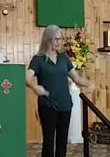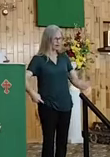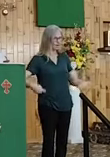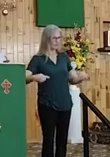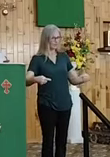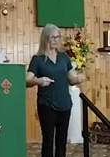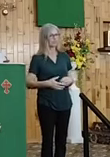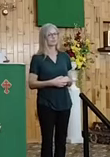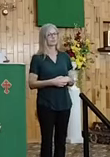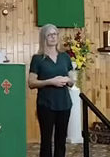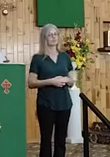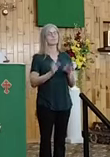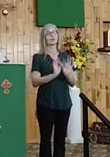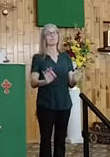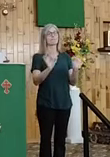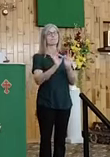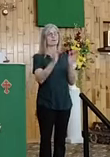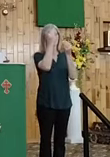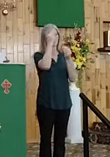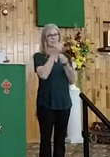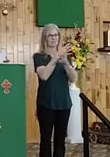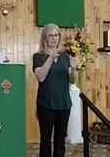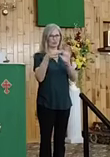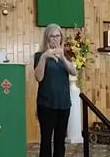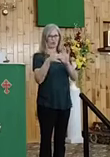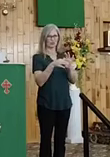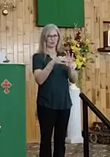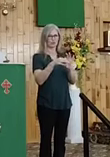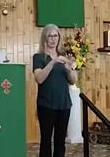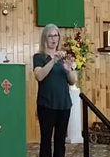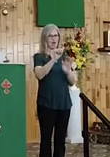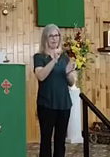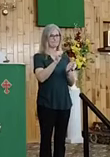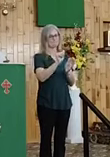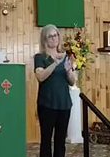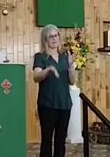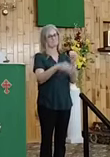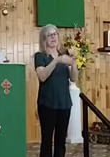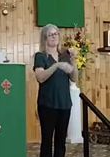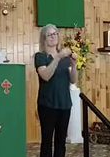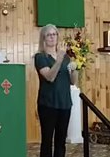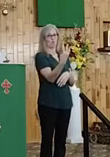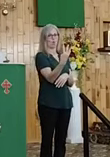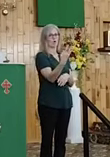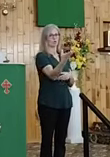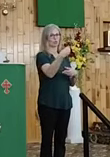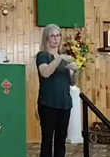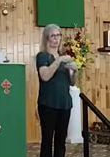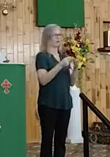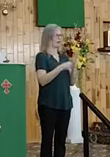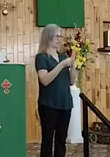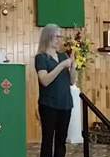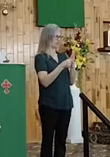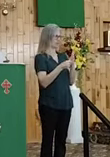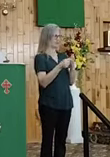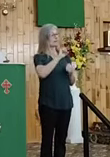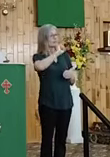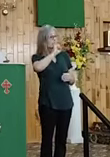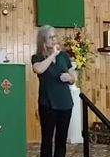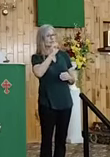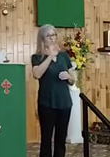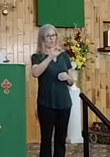Important information regarding Amendment 4 is included in our bulletin. The bishops of Florida are urging all